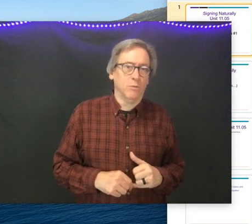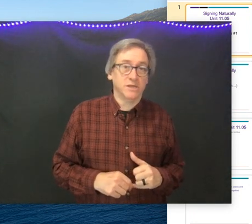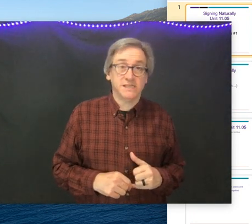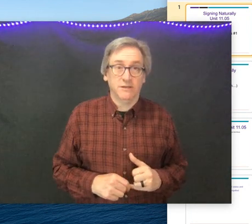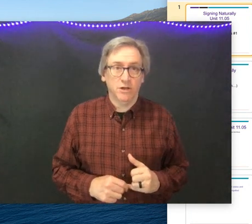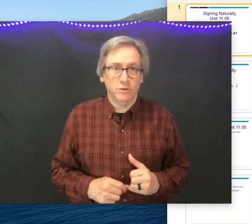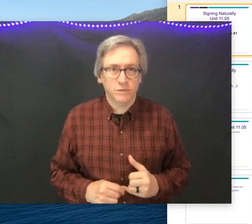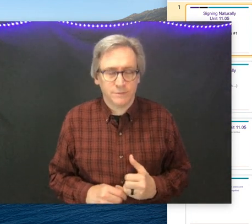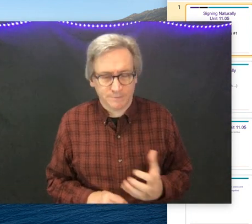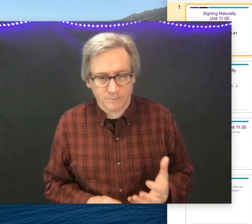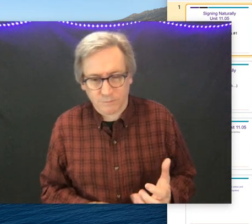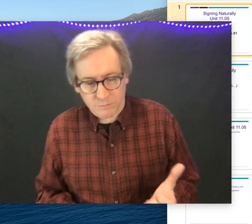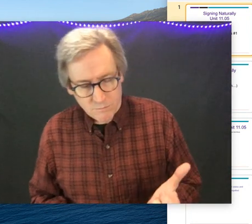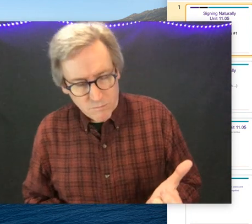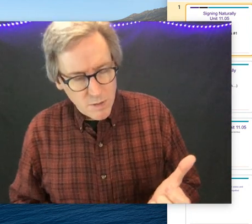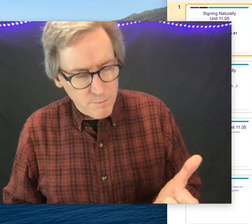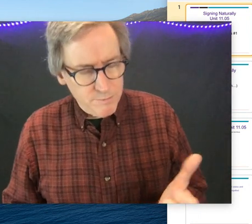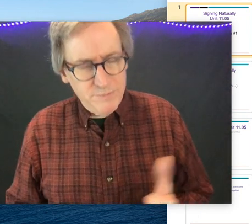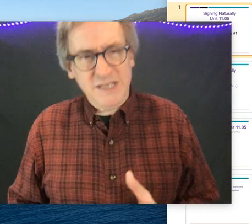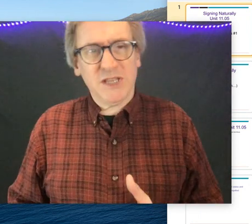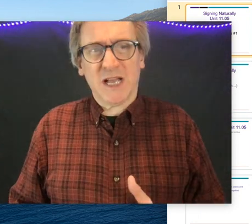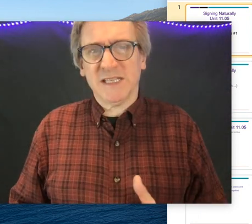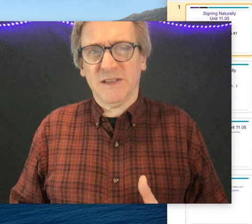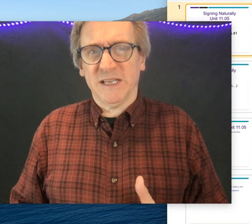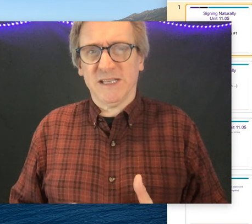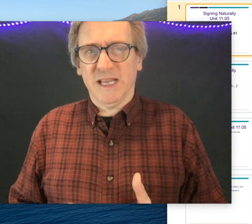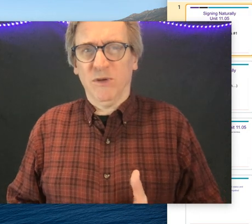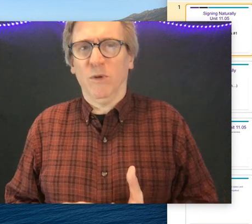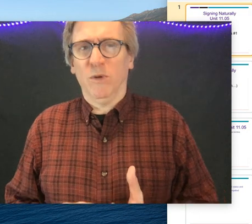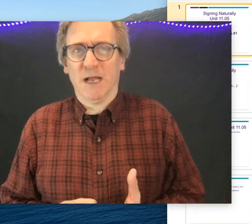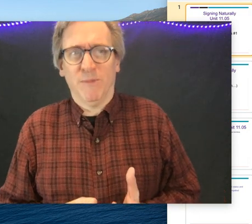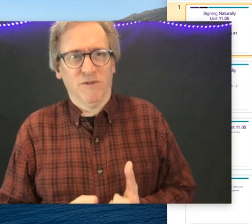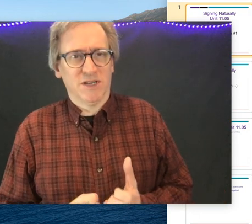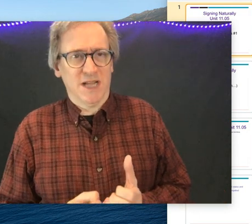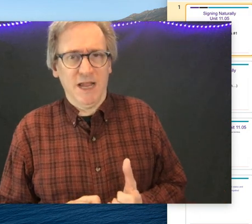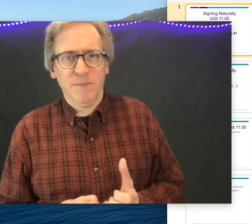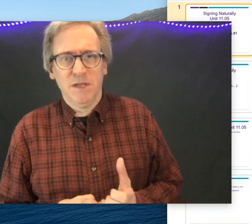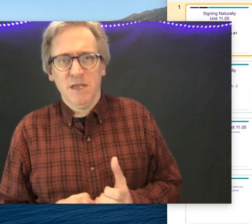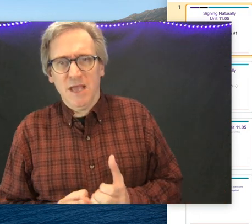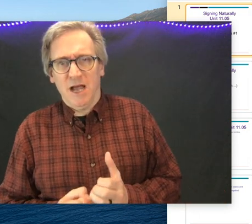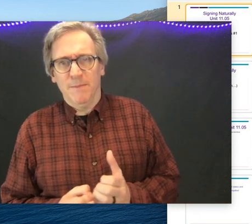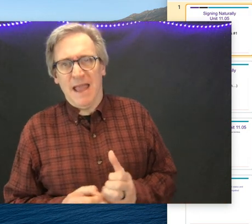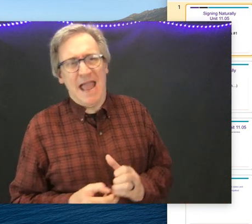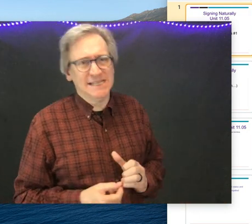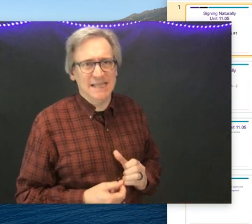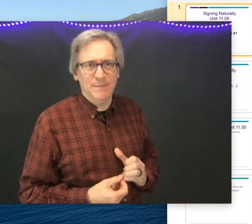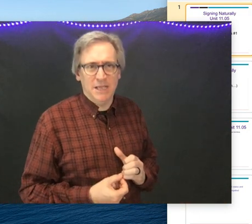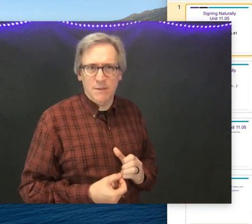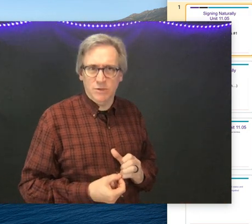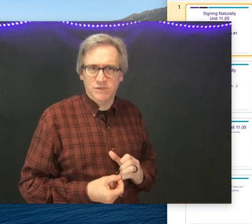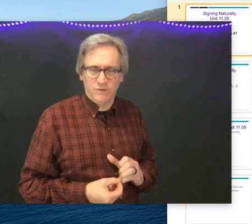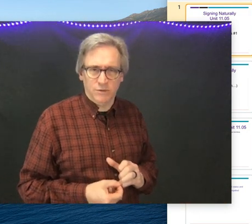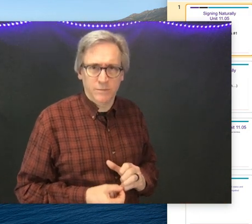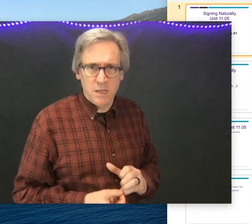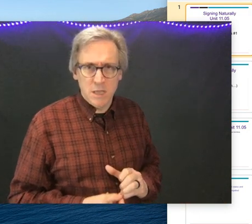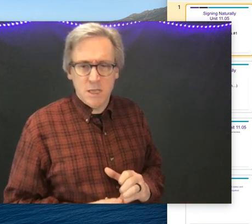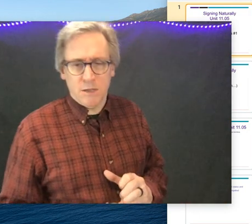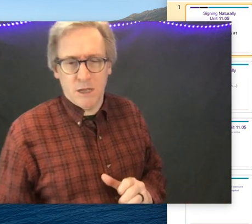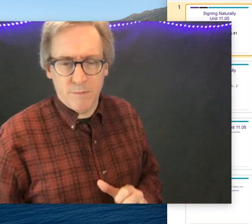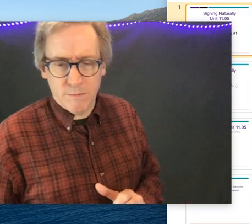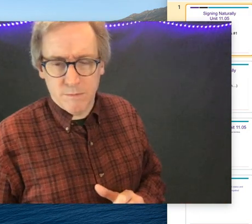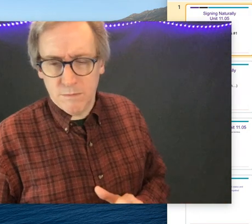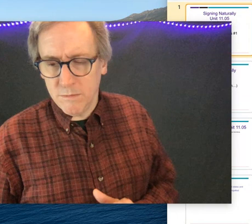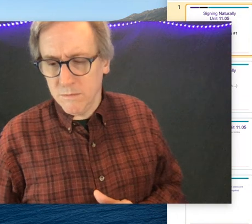depending on what's in the news. These are the kinds of things that you will pick up over time as they become useful.